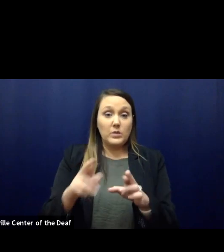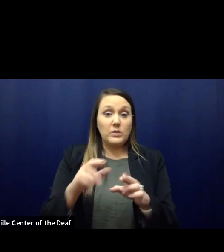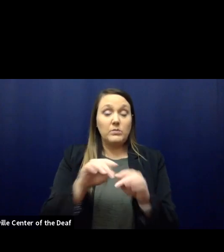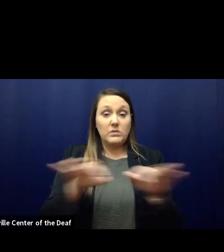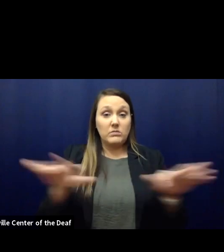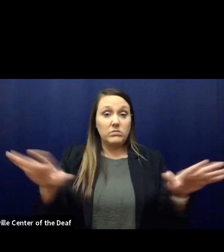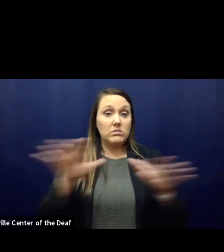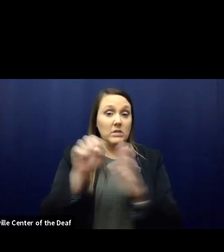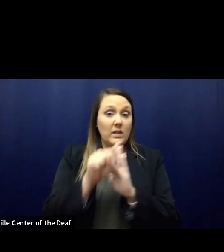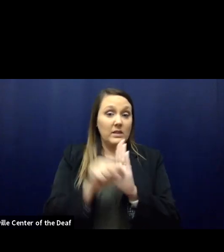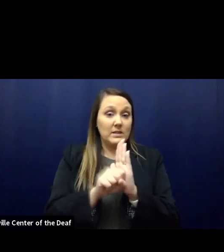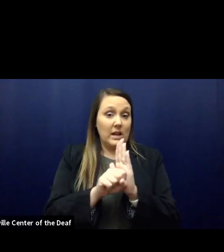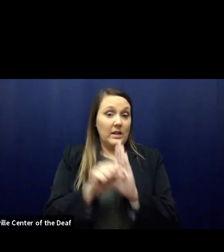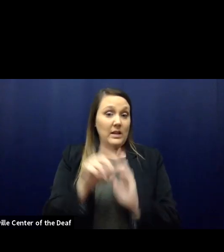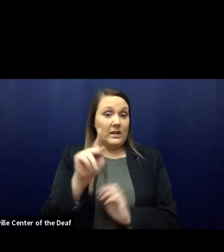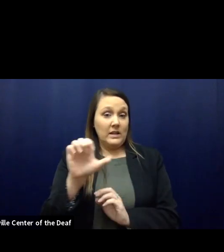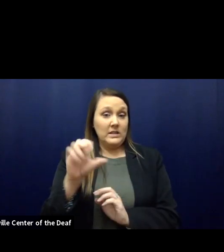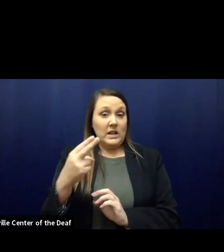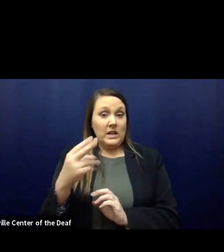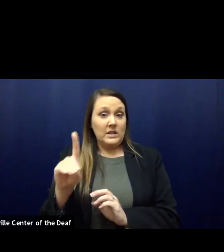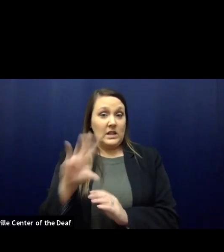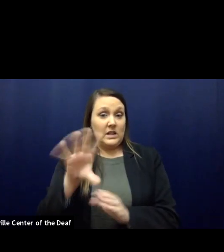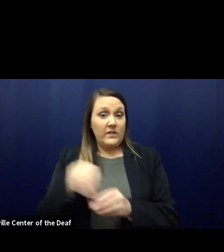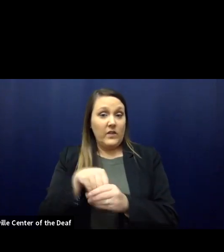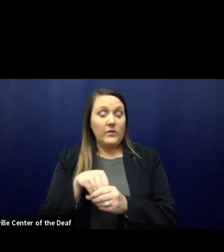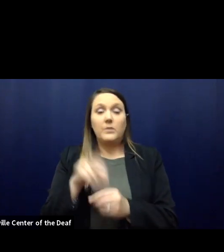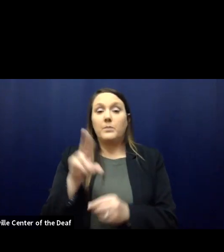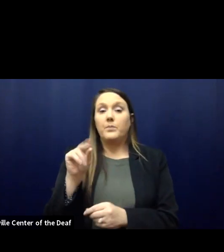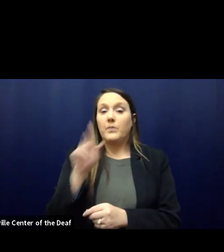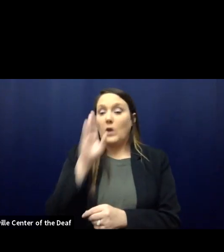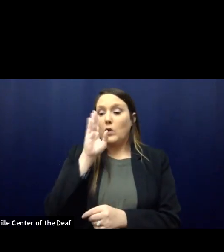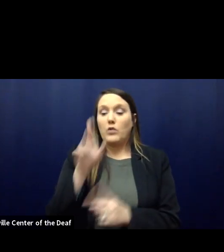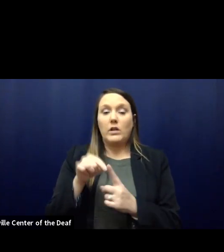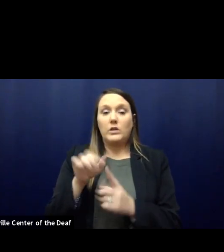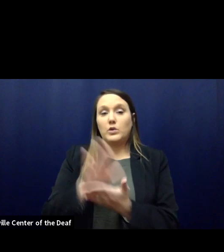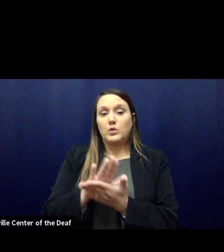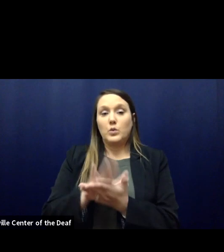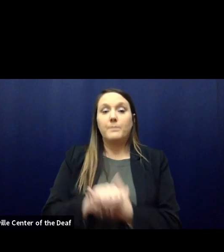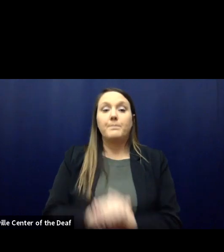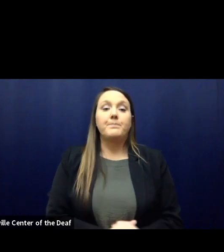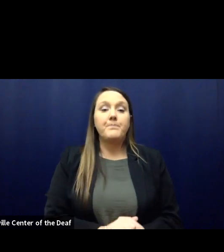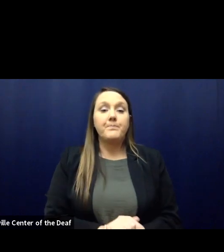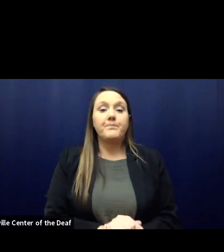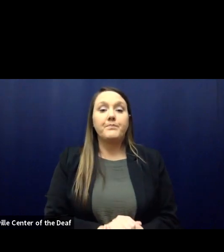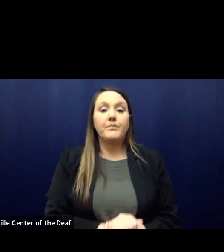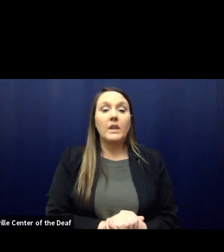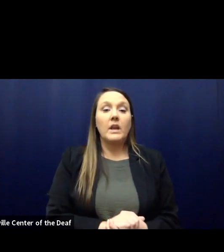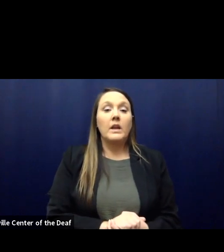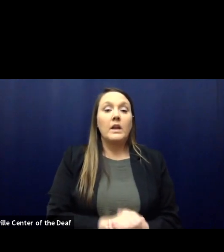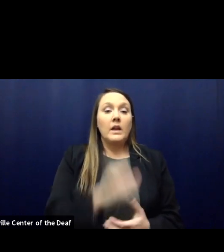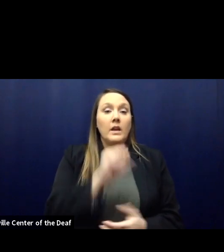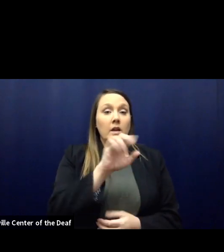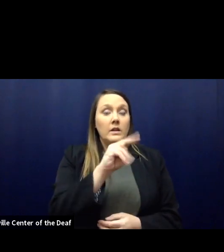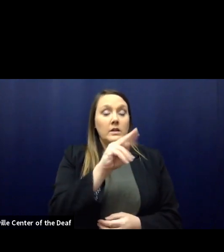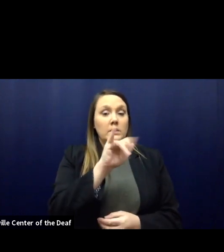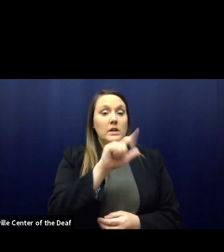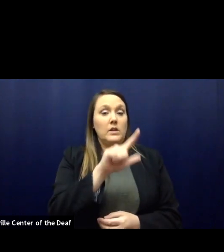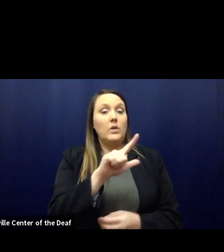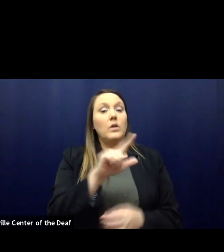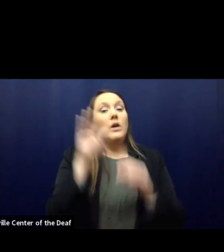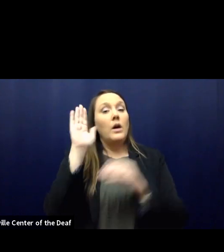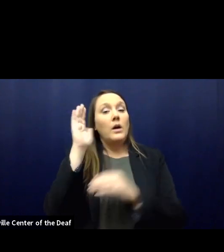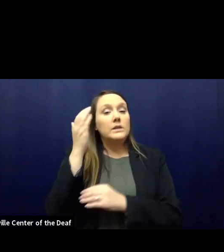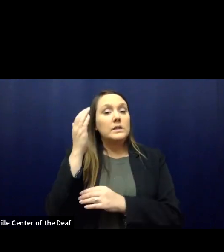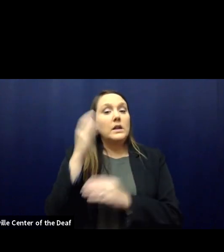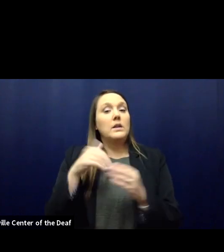distribution? No, that would go directly to the schools. All right, and from Vincent from the News Sentinel, there appears to be numerous update